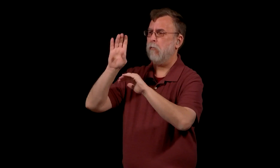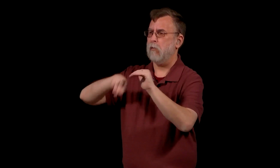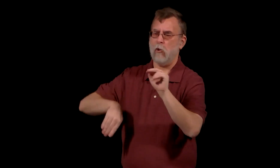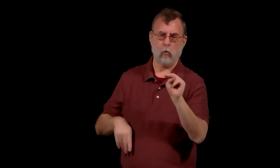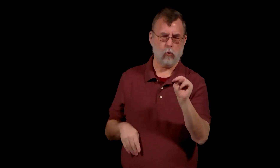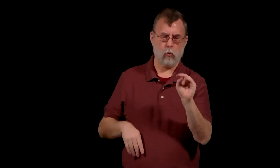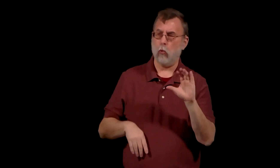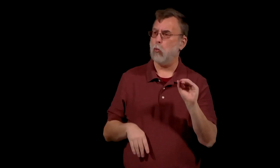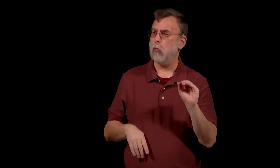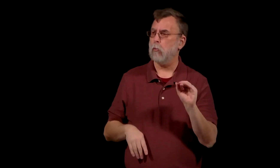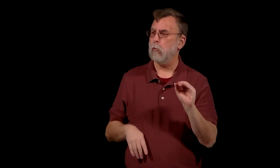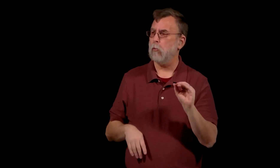that spirit.